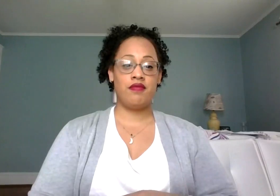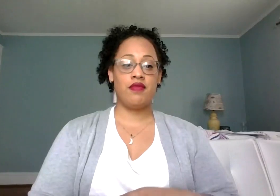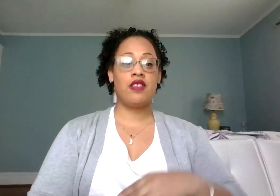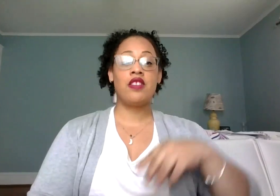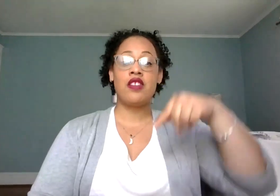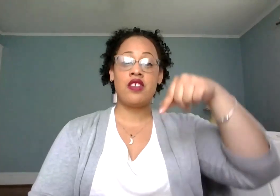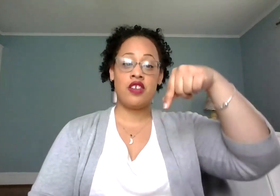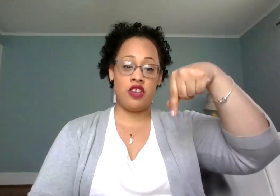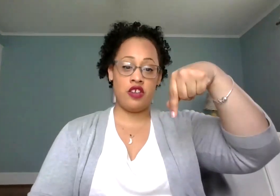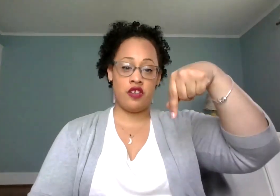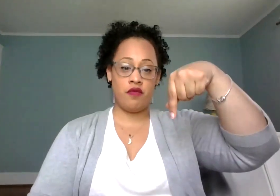Q.